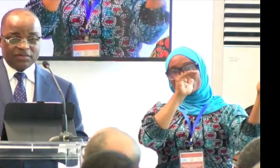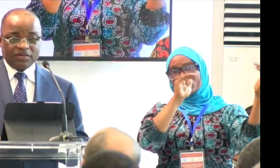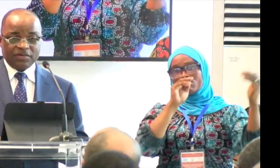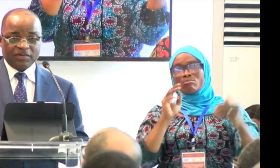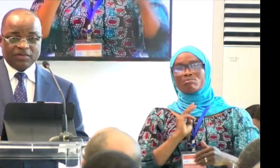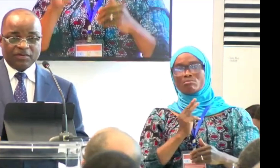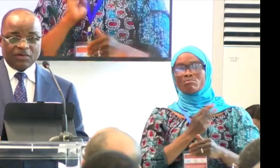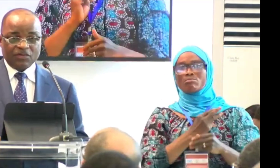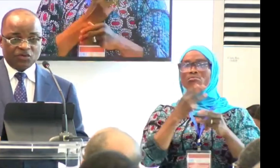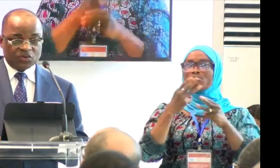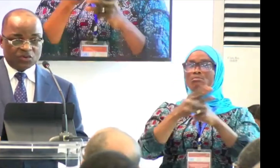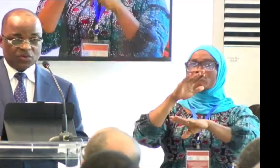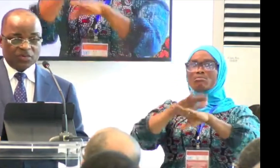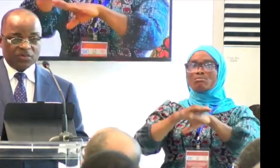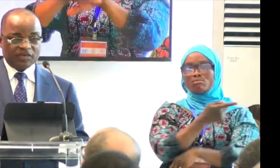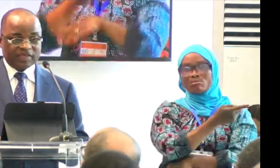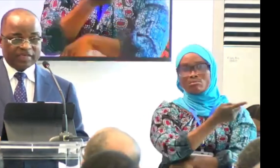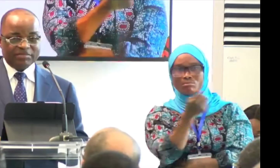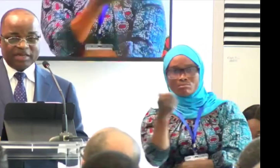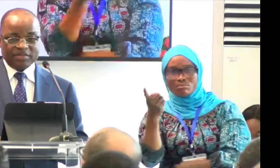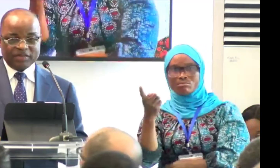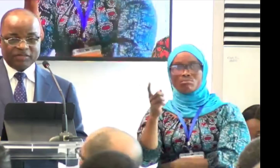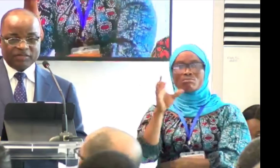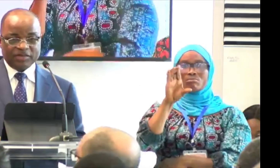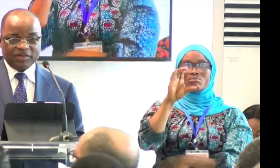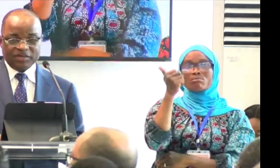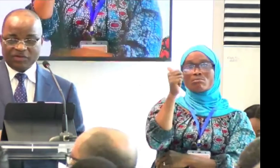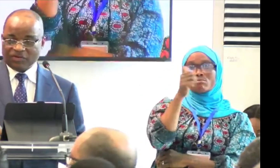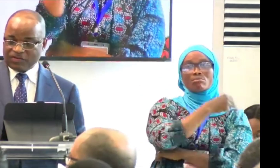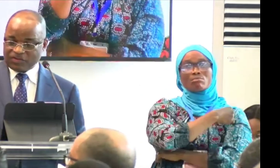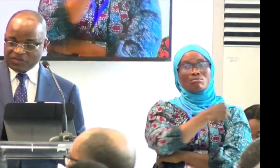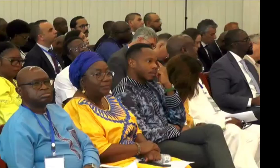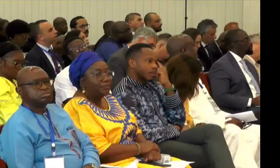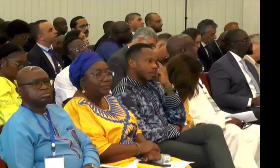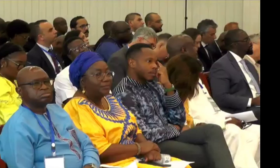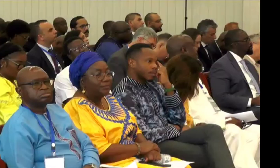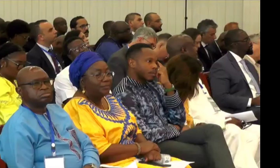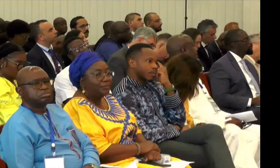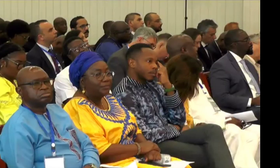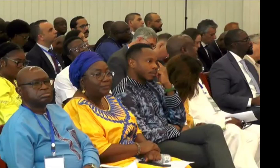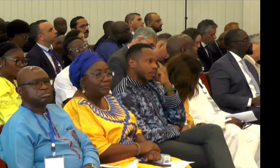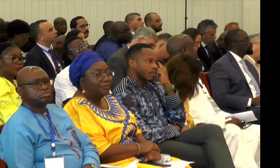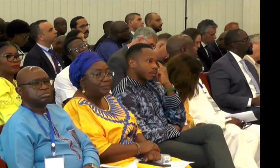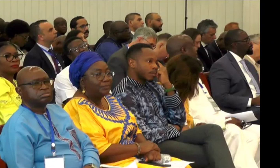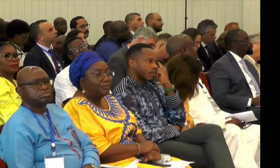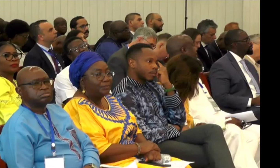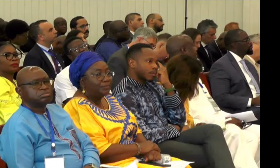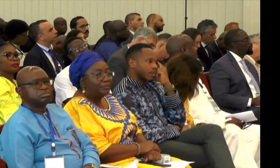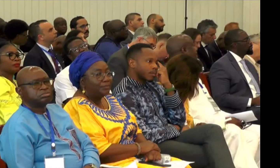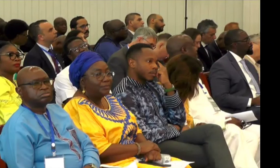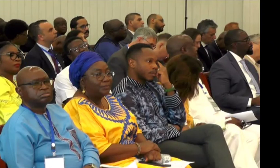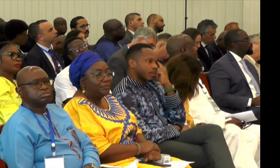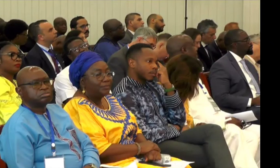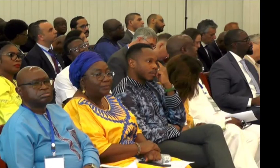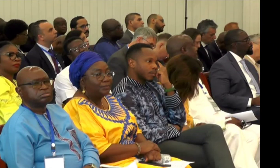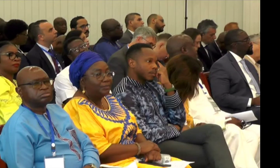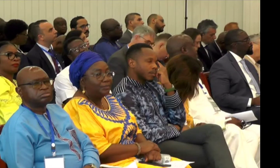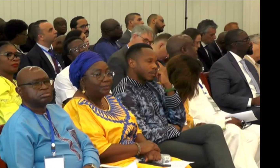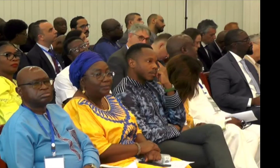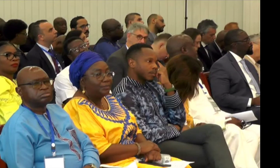count you, C10 members, to make this happen